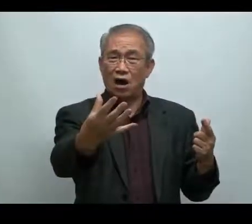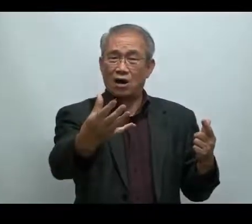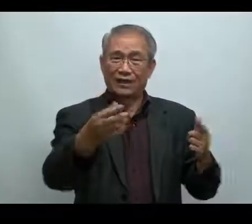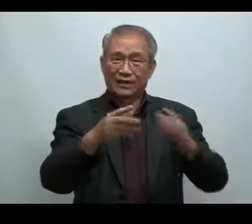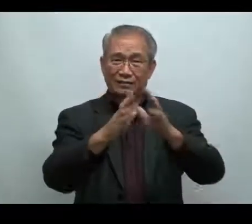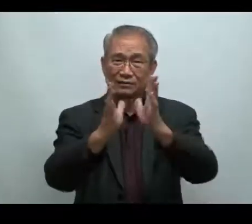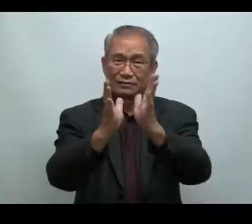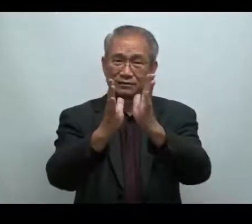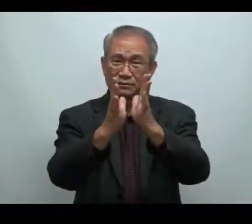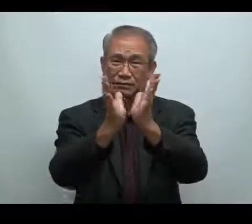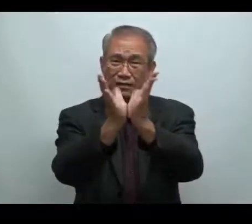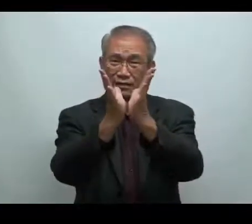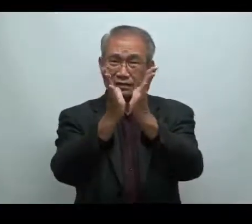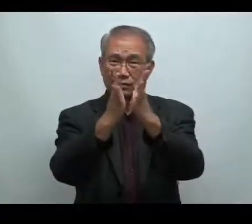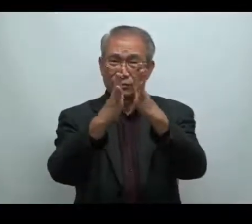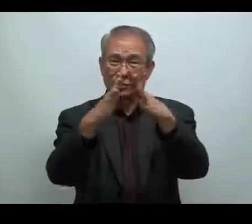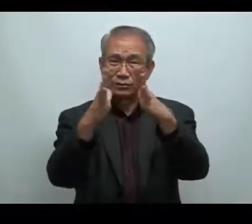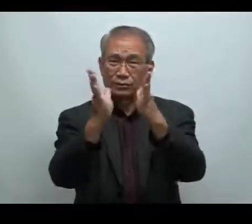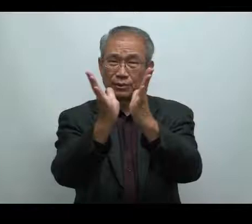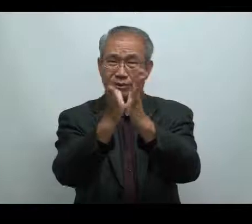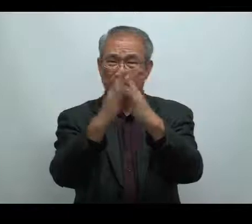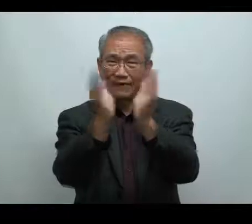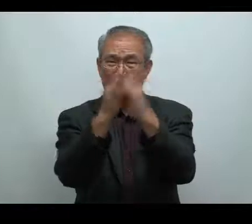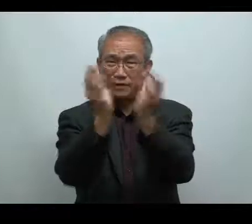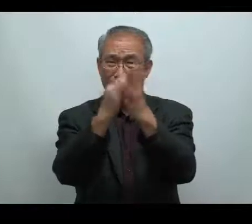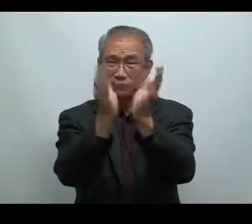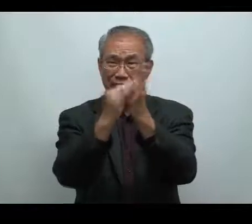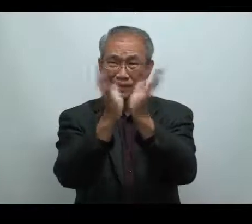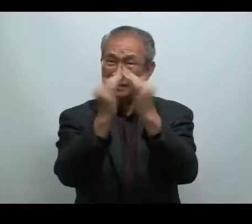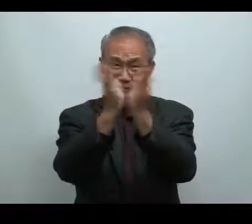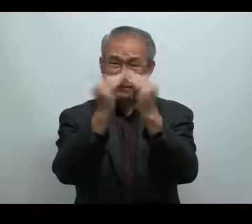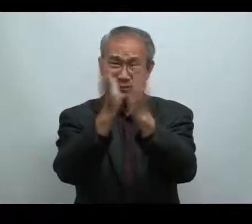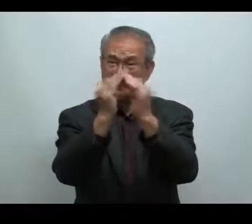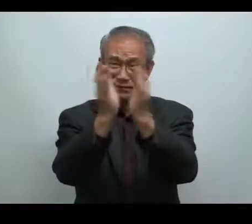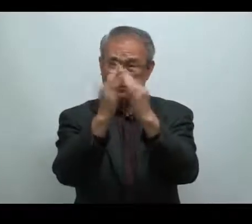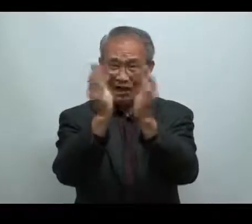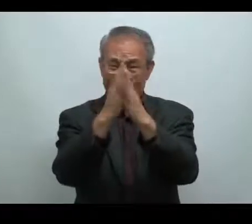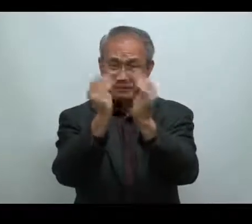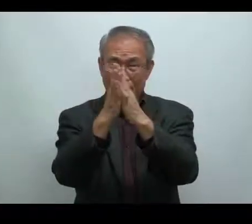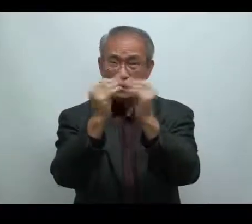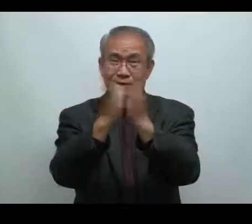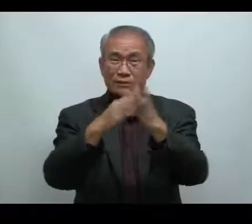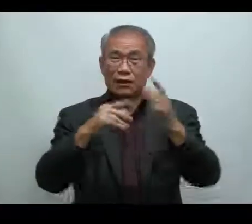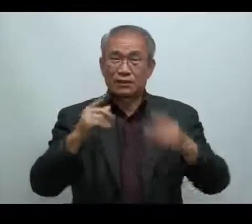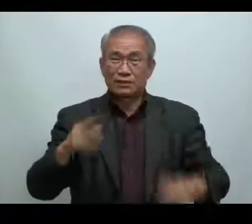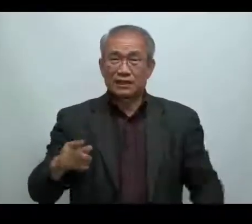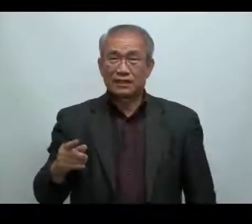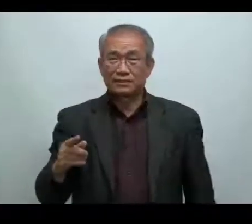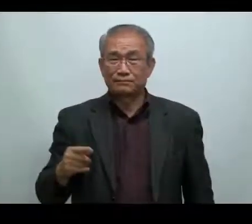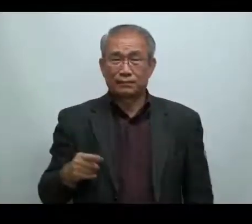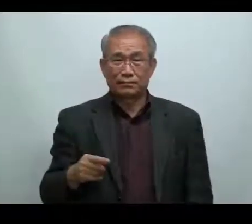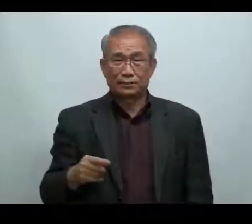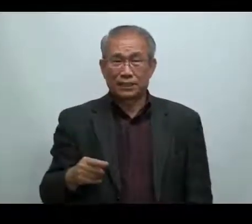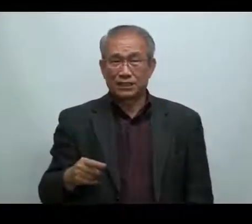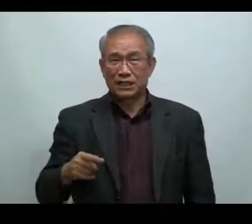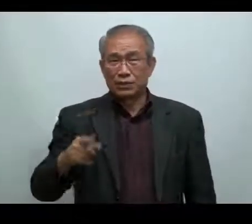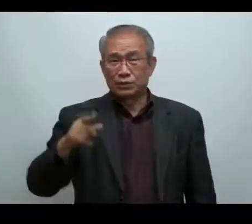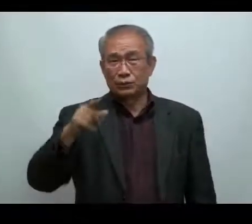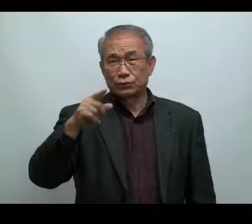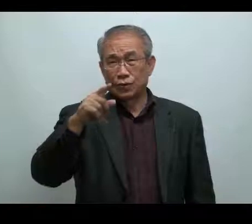Like that. It's 226 vibrations per second, flipping very fast. The onset is important because we do not